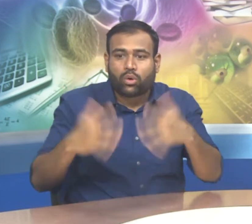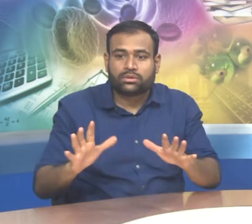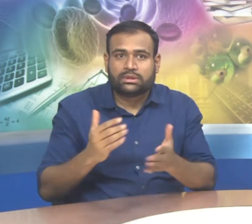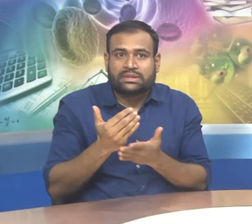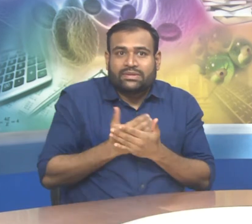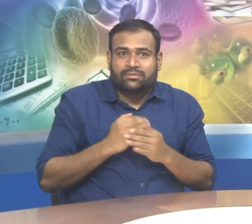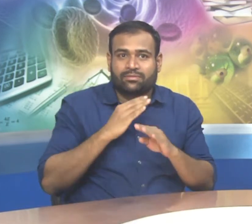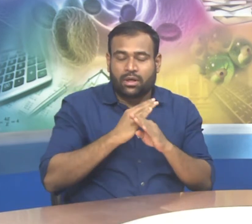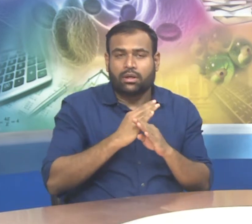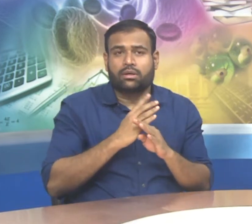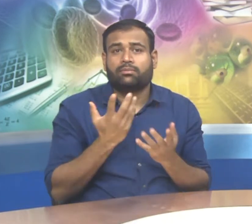security.